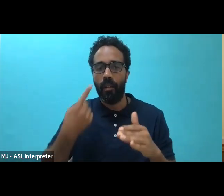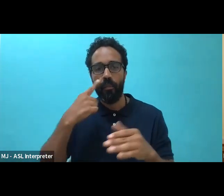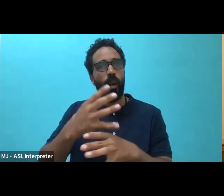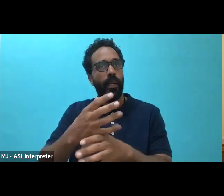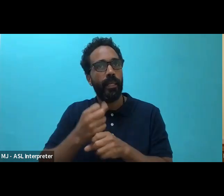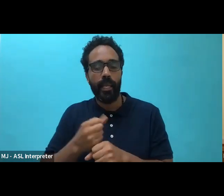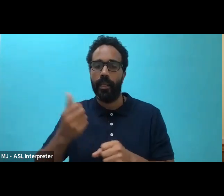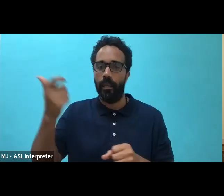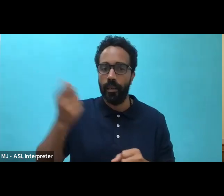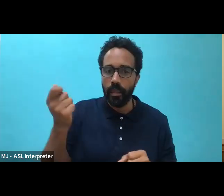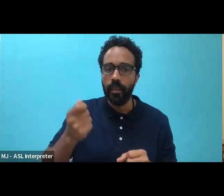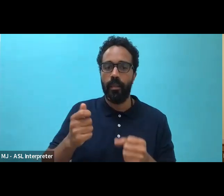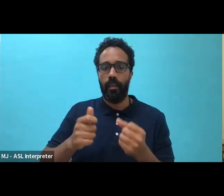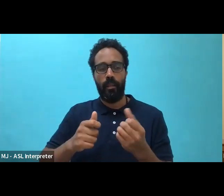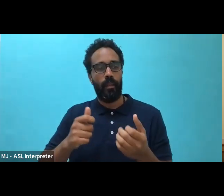cetera.